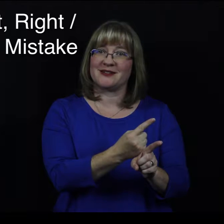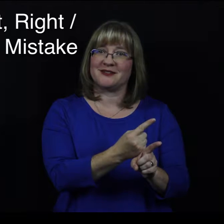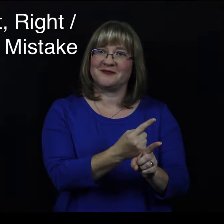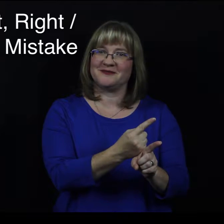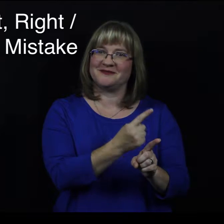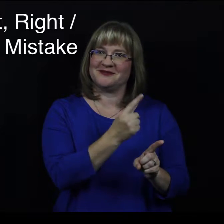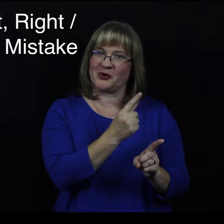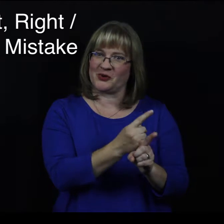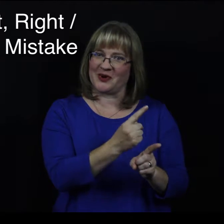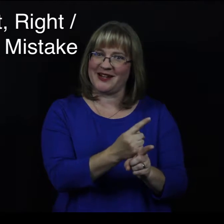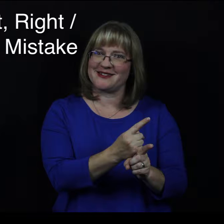Correct or right.